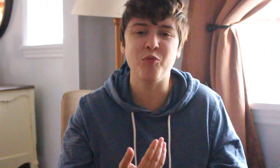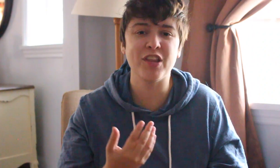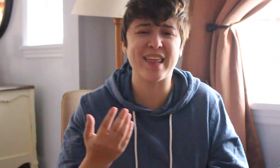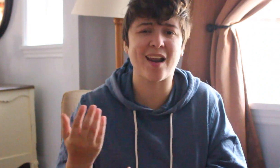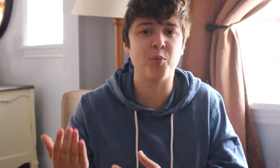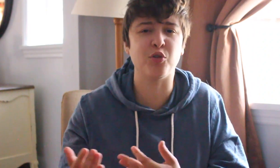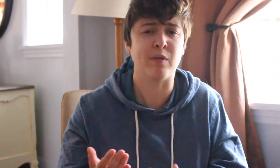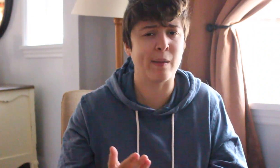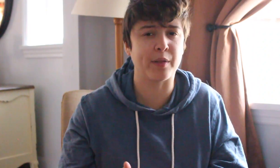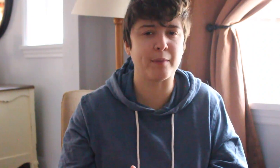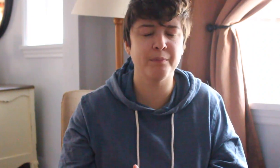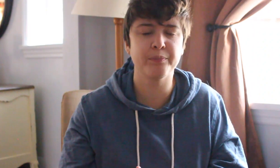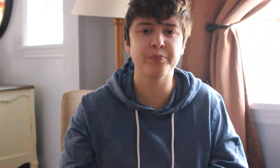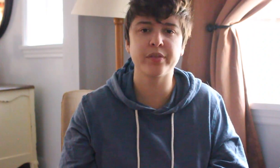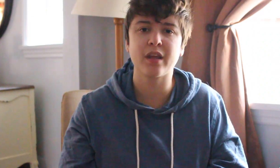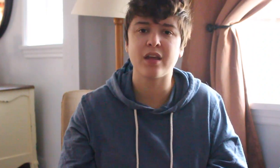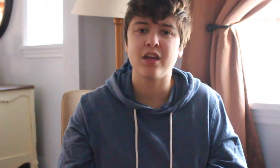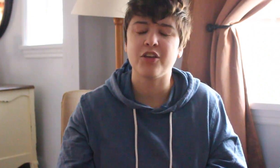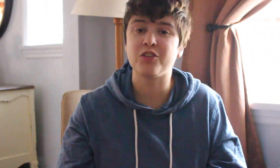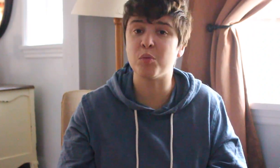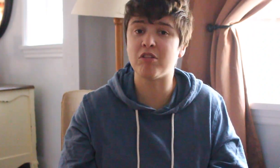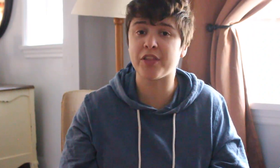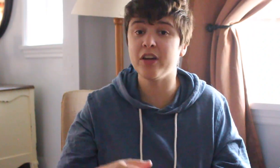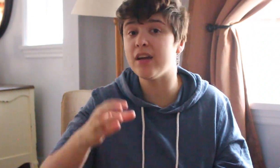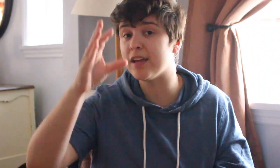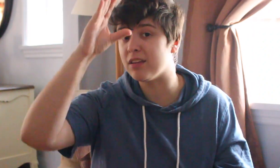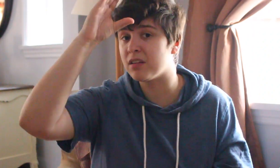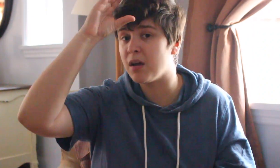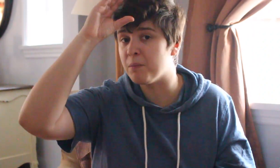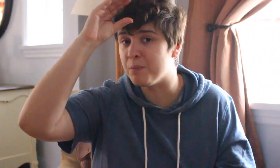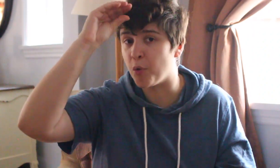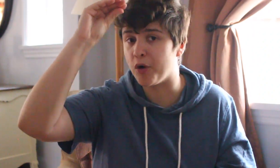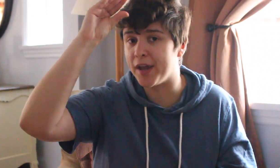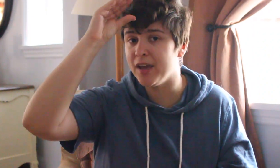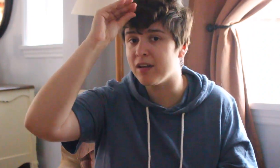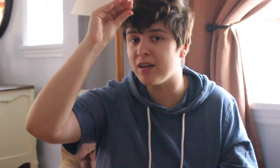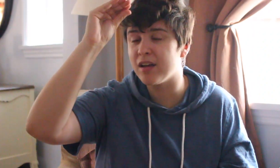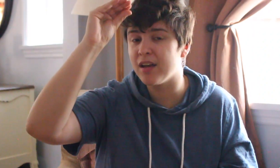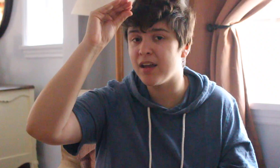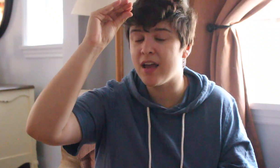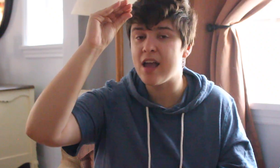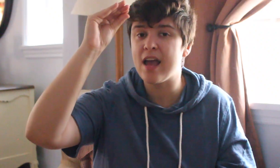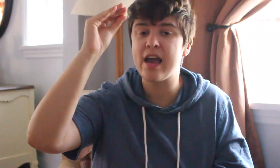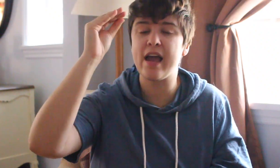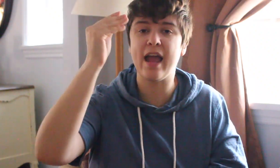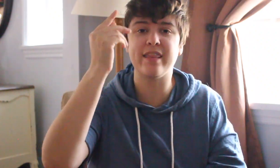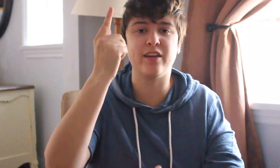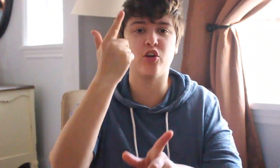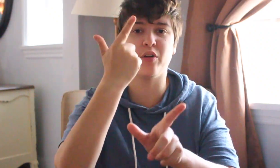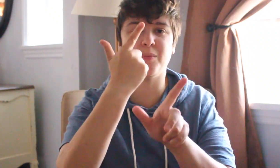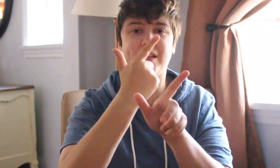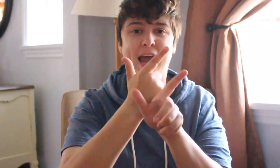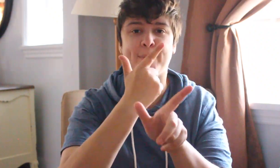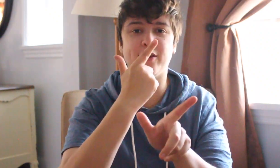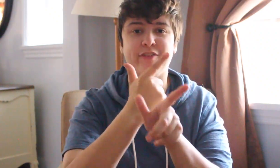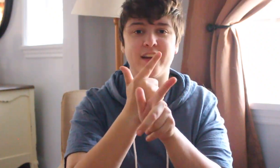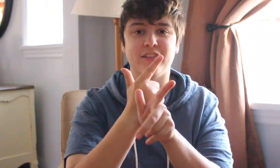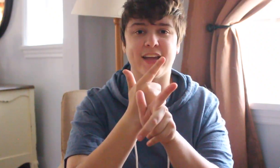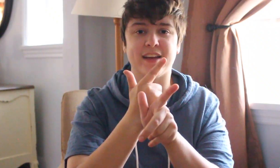hopefully that helps you remember them. So brother is boy and then you're going to be tapping your fingers again